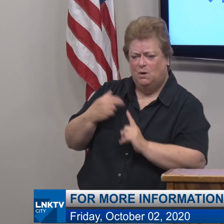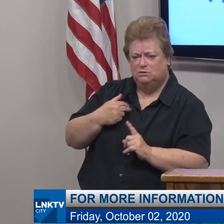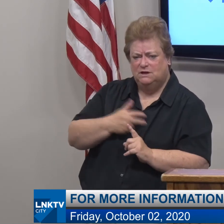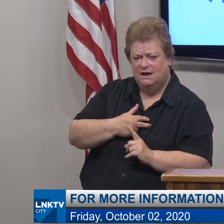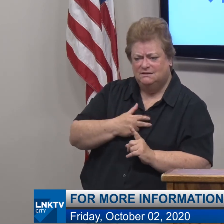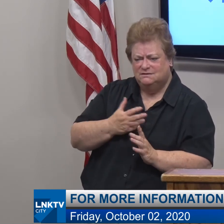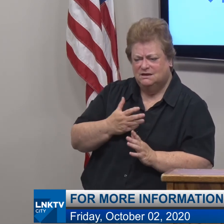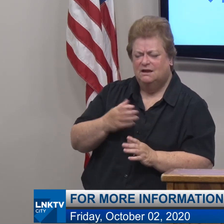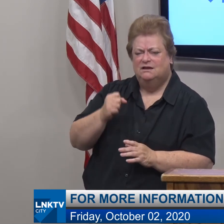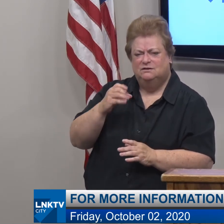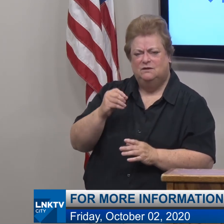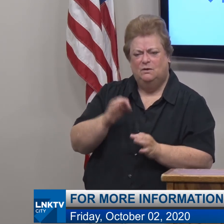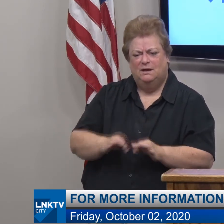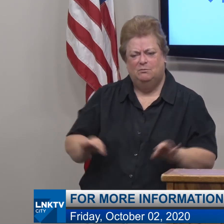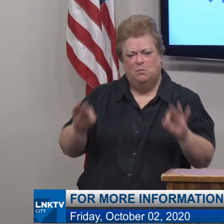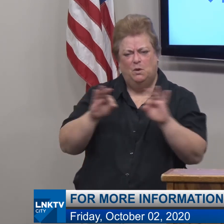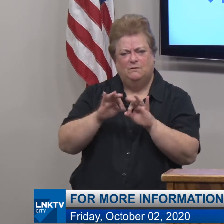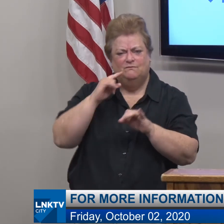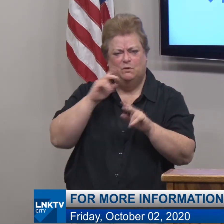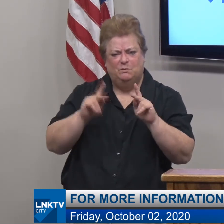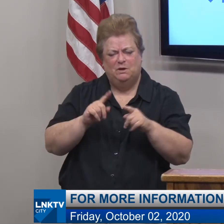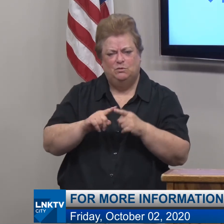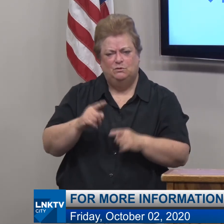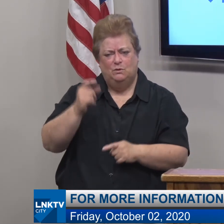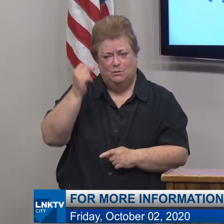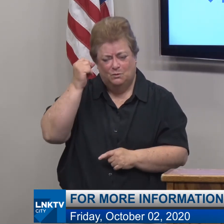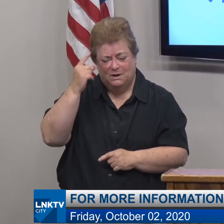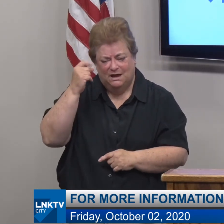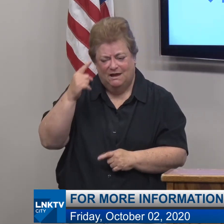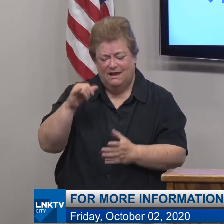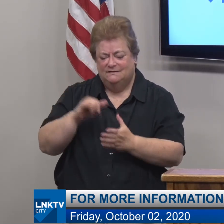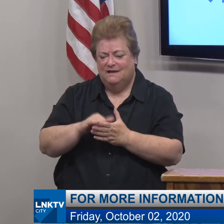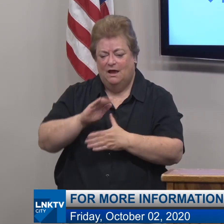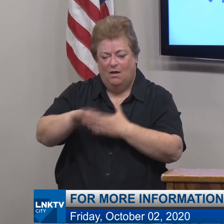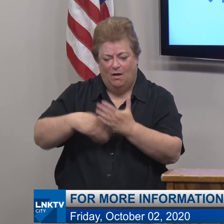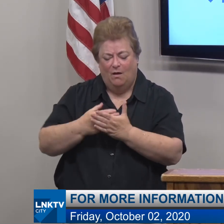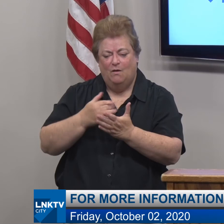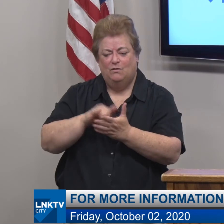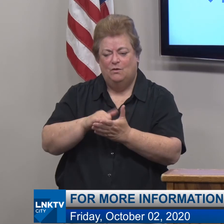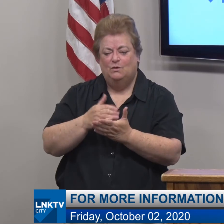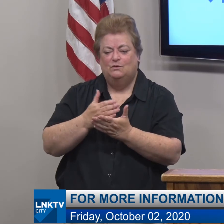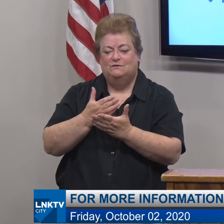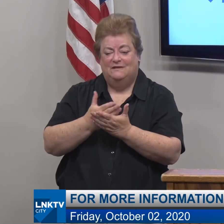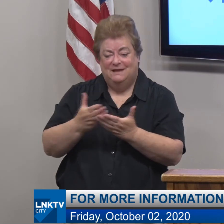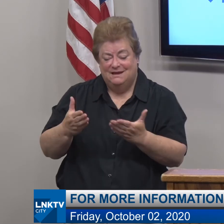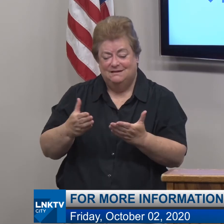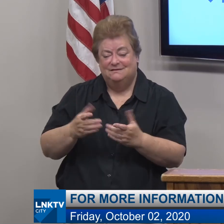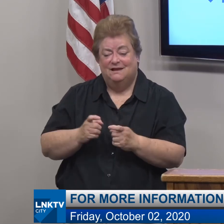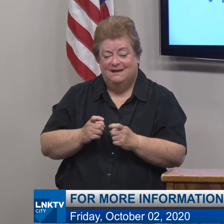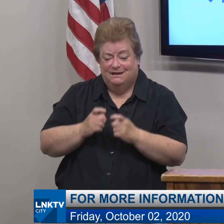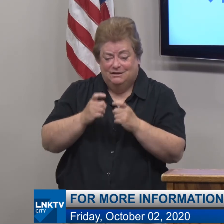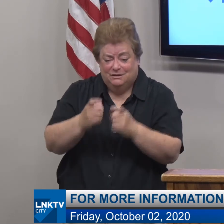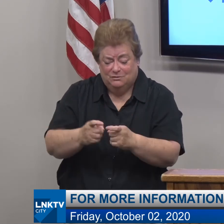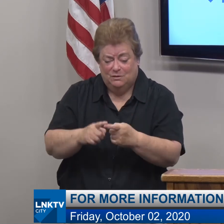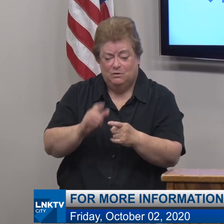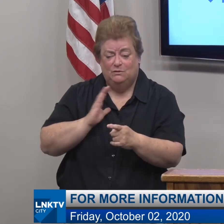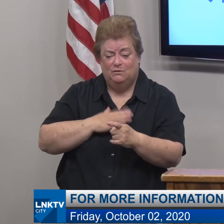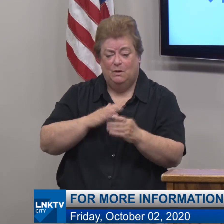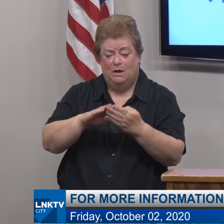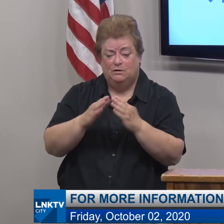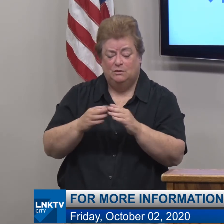important for people to realize that all of those things are contributing to our community spread, and why we all have a